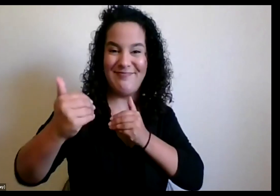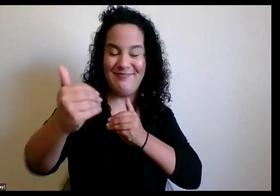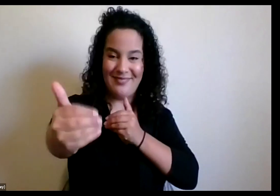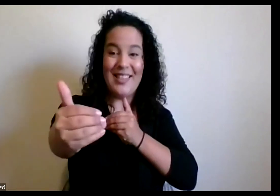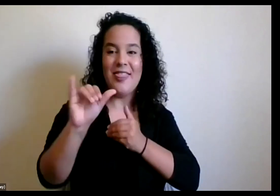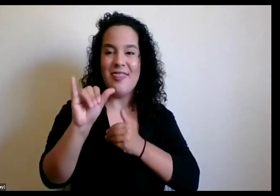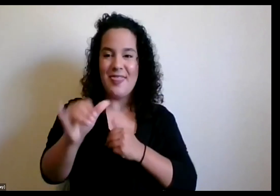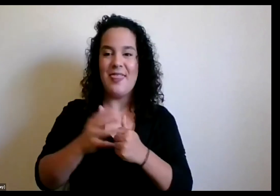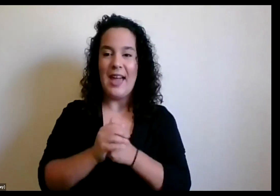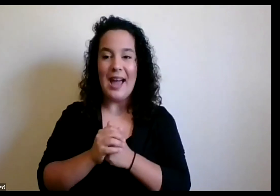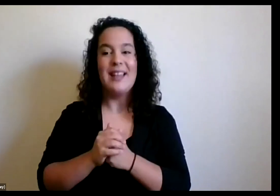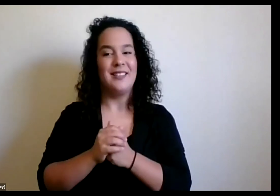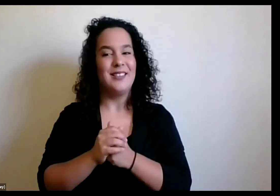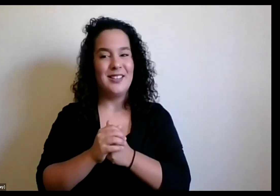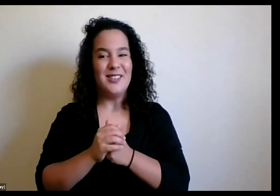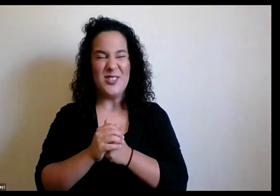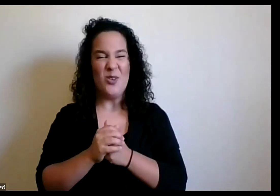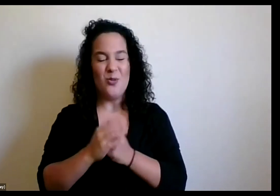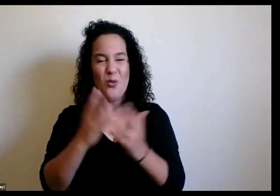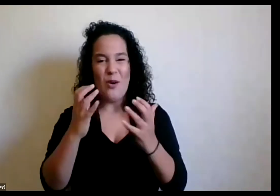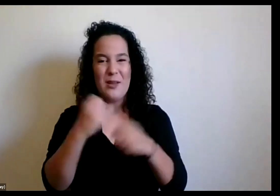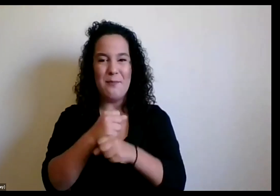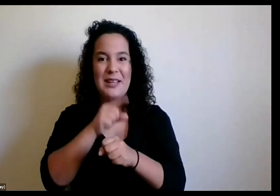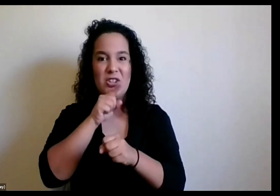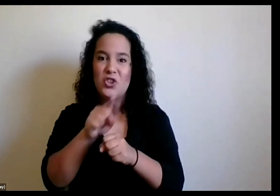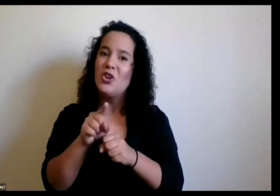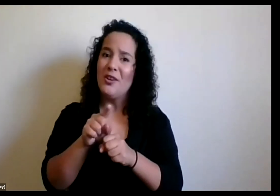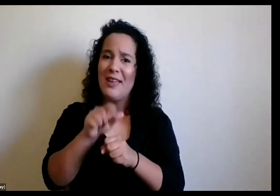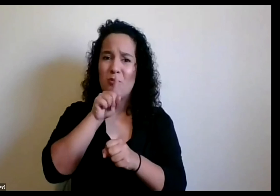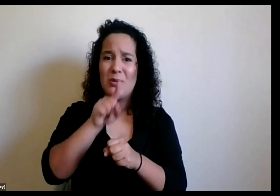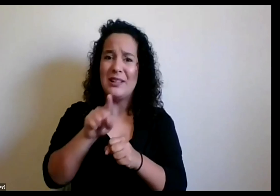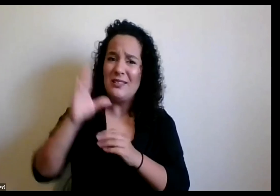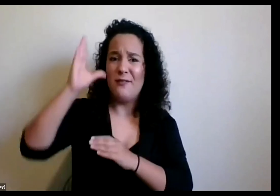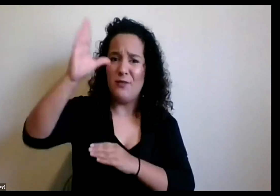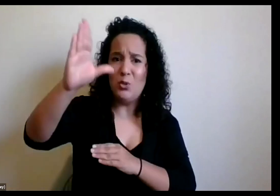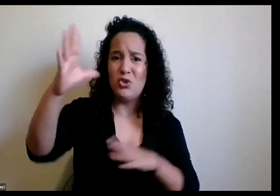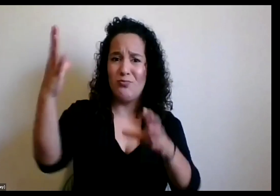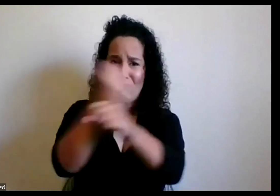actually make our late, you know, we make our tomorrow's self's job a lot harder.